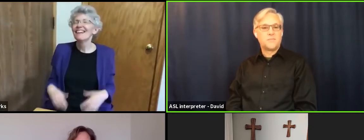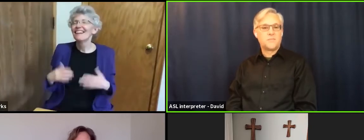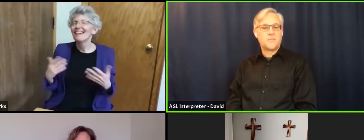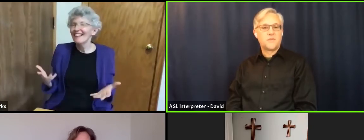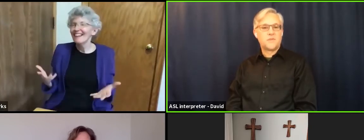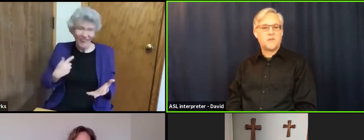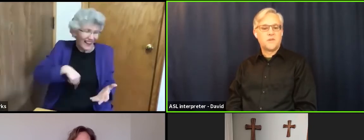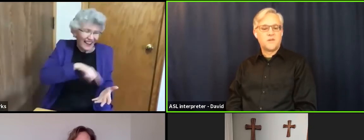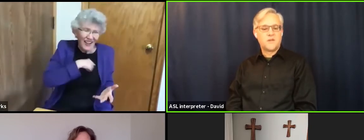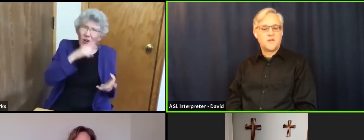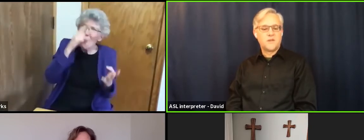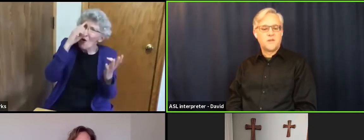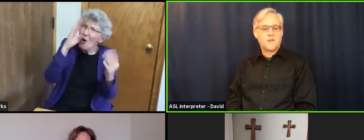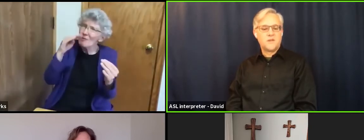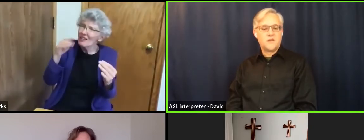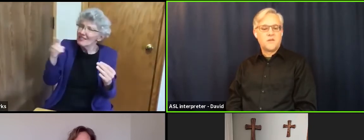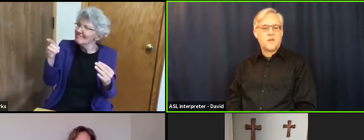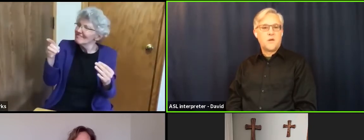him.